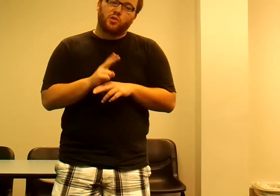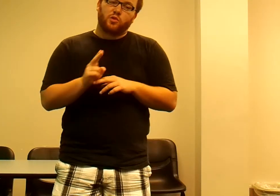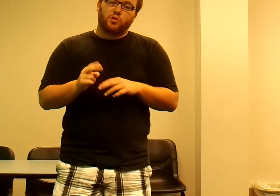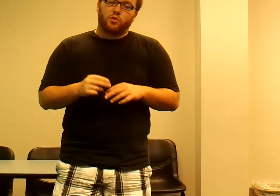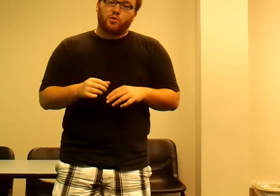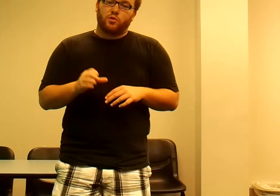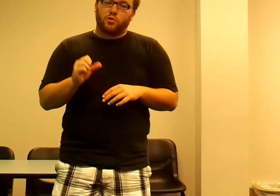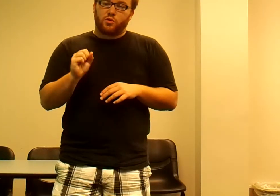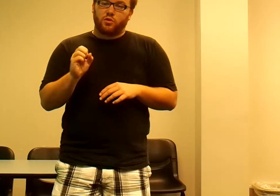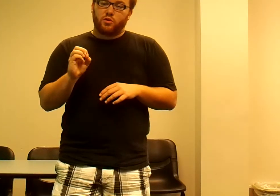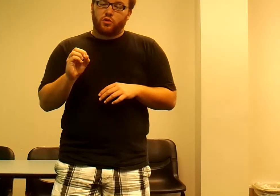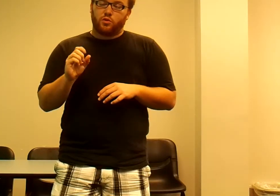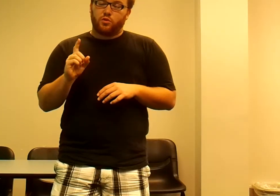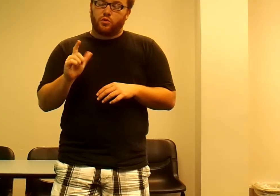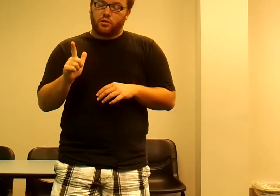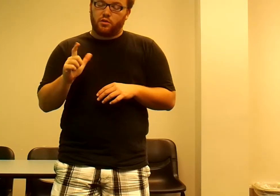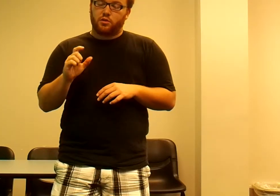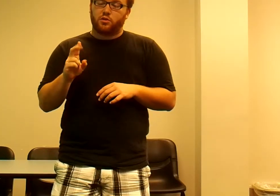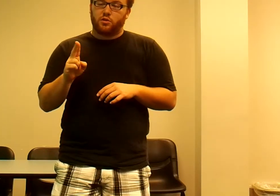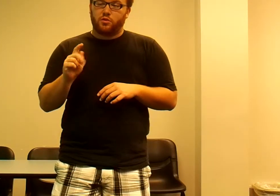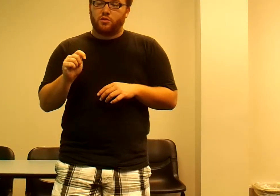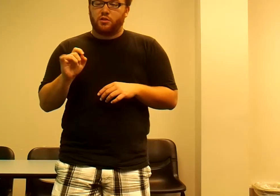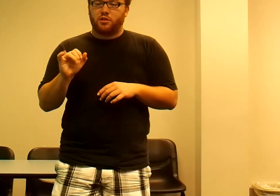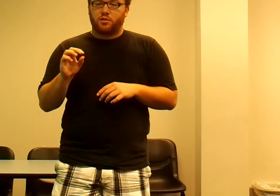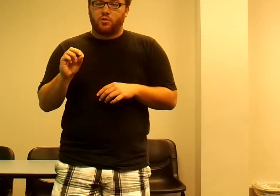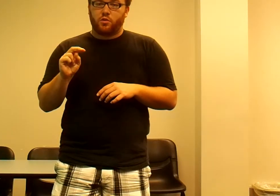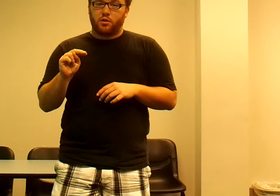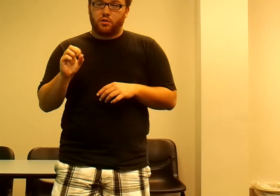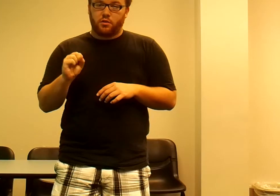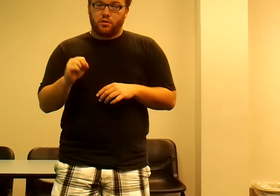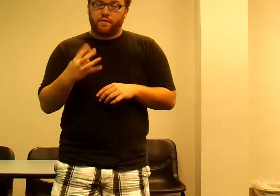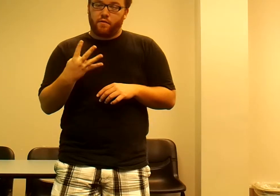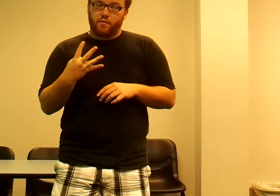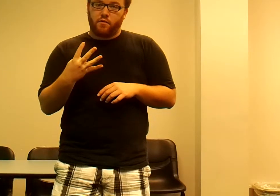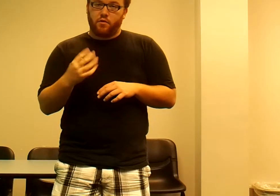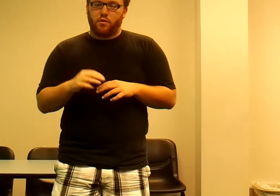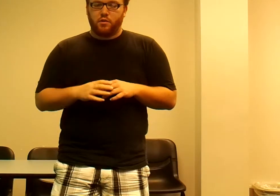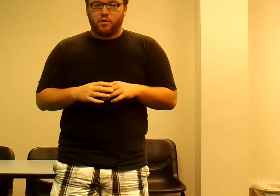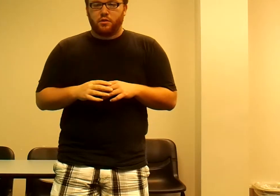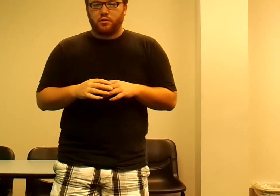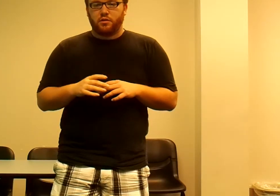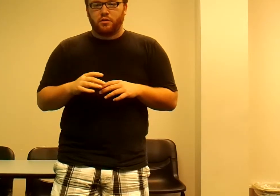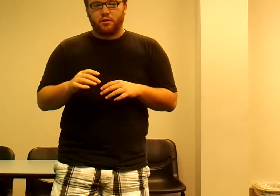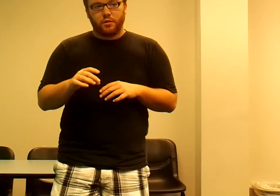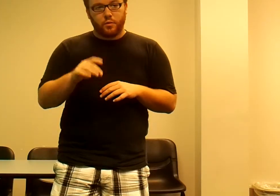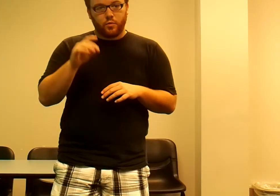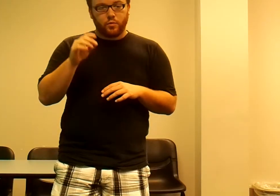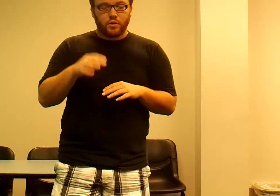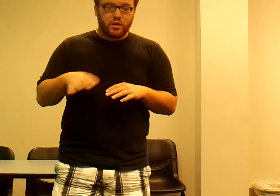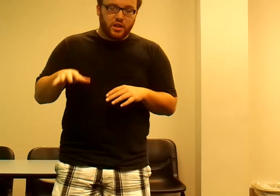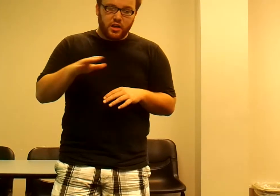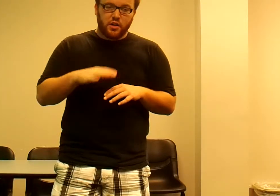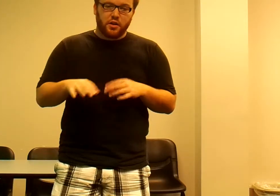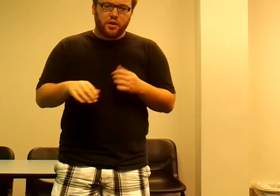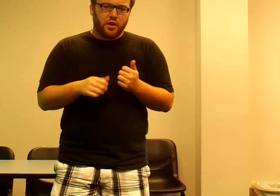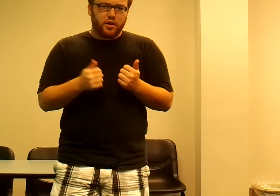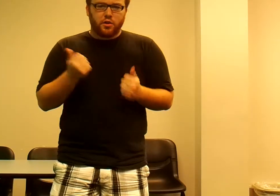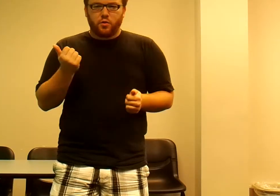you can identify which areas of the tongue you really notice that you taste things more